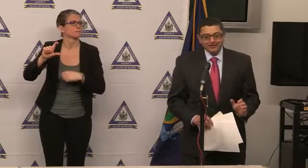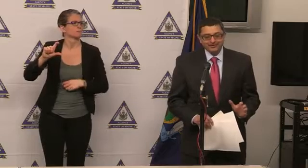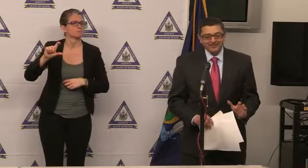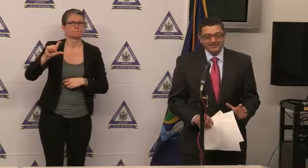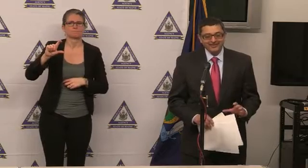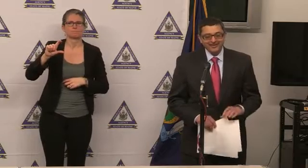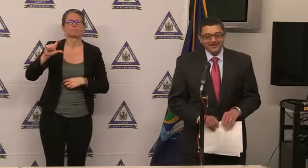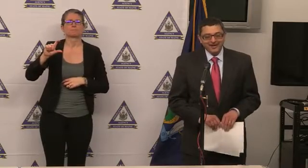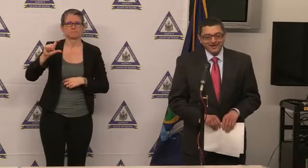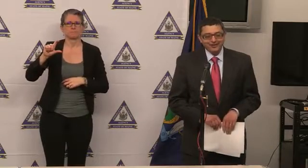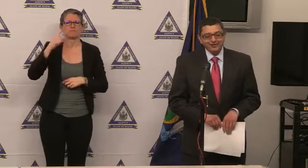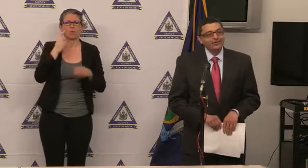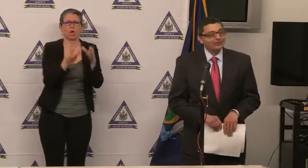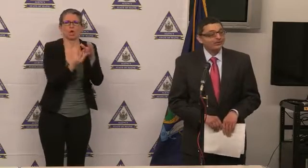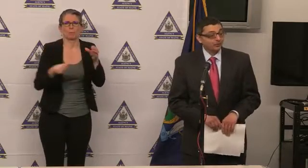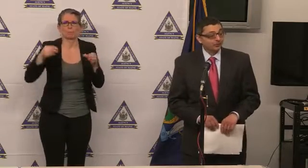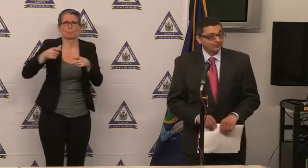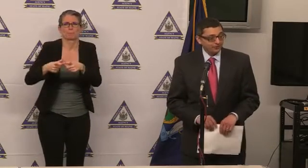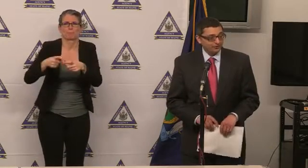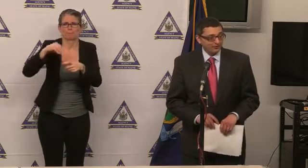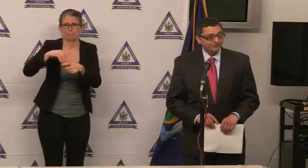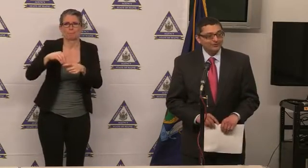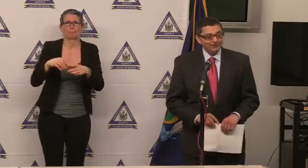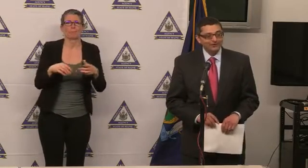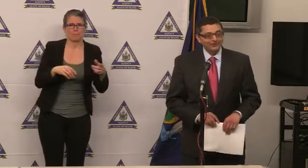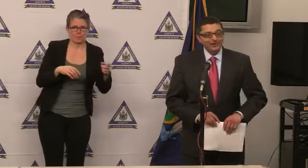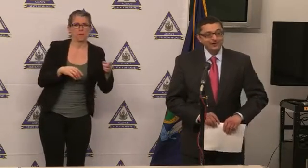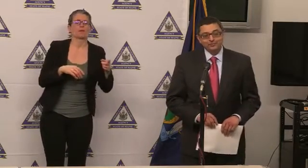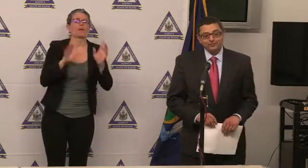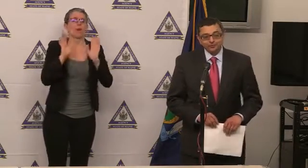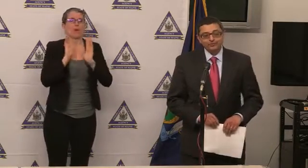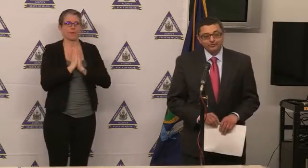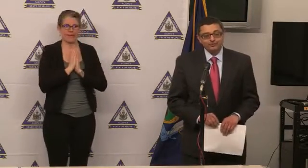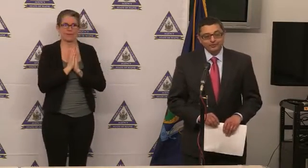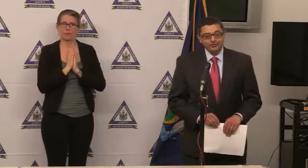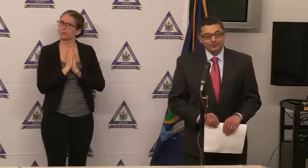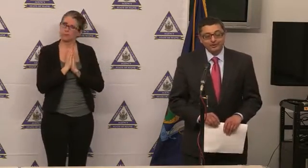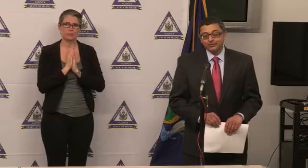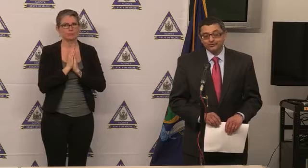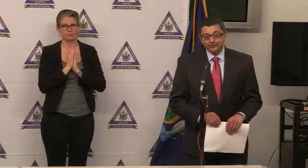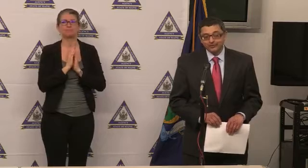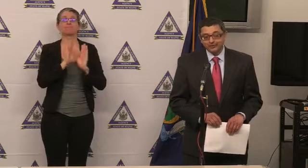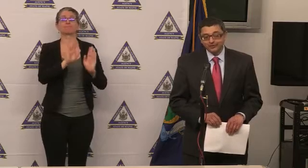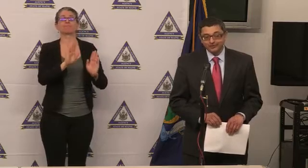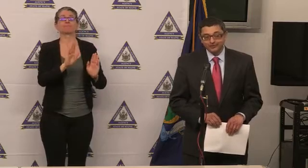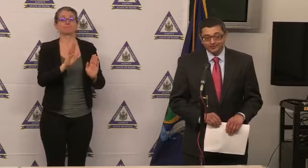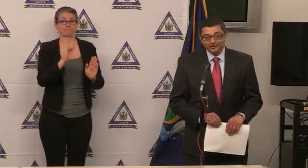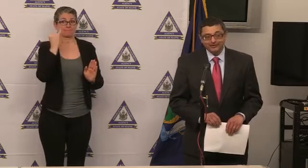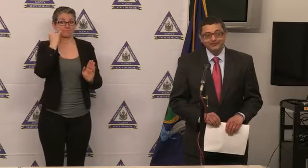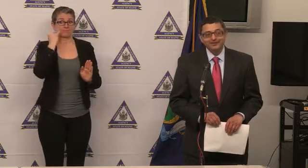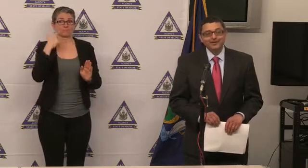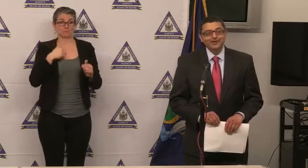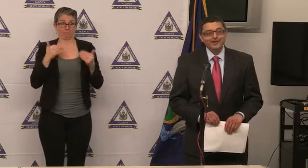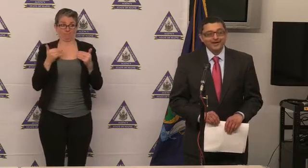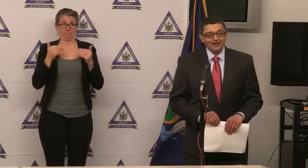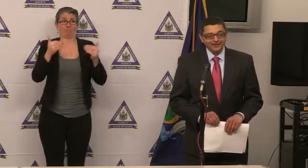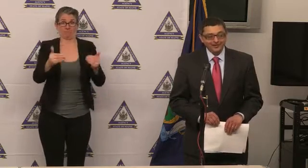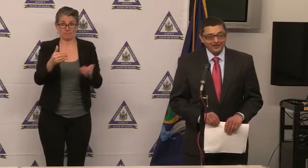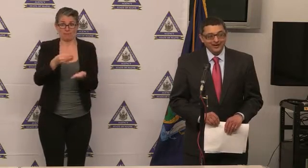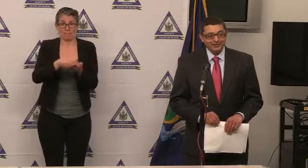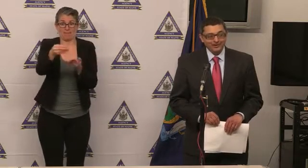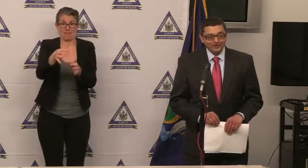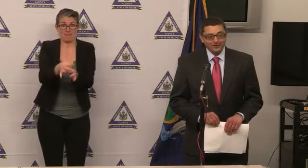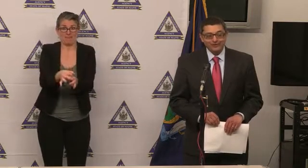This might... One of the things that we're concerned about is that if we purchase this equipment, other states may do so as well.